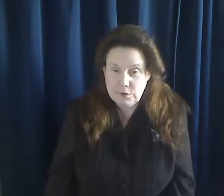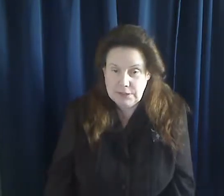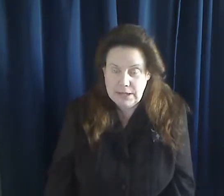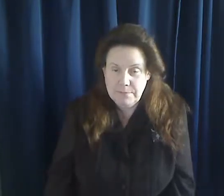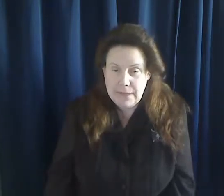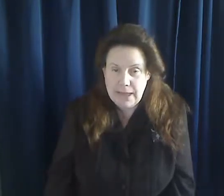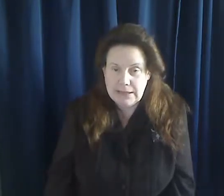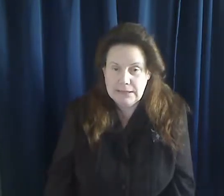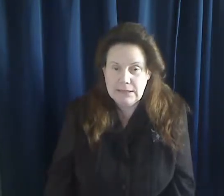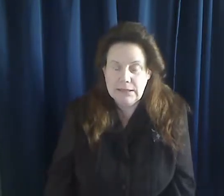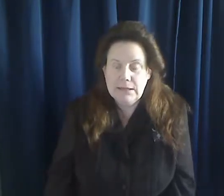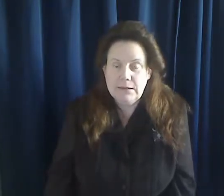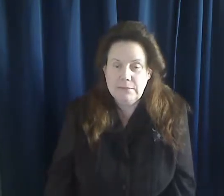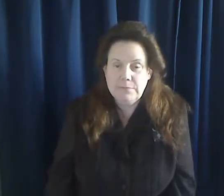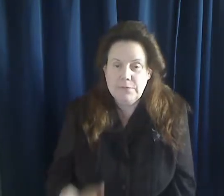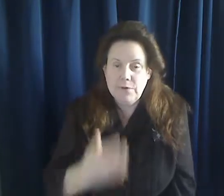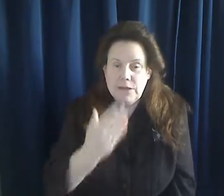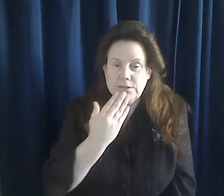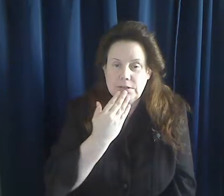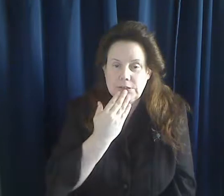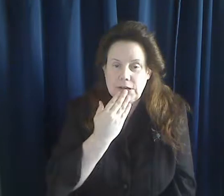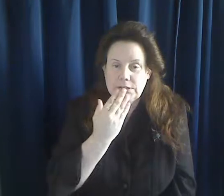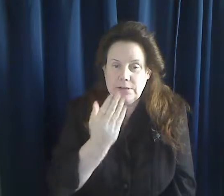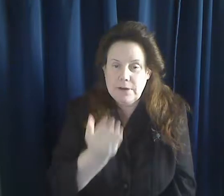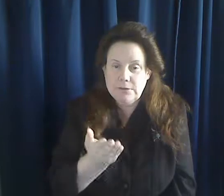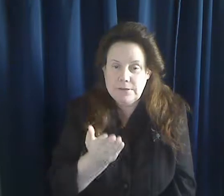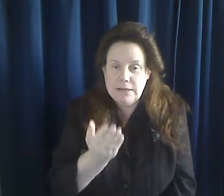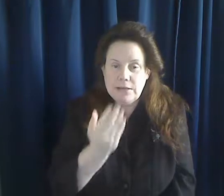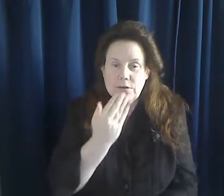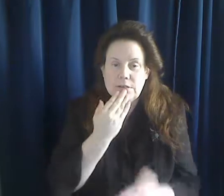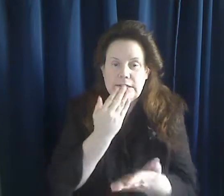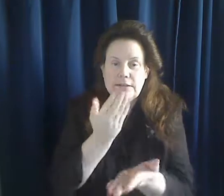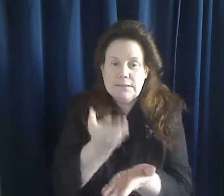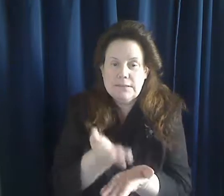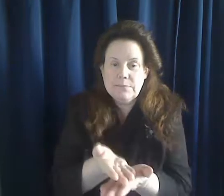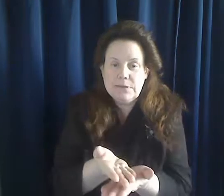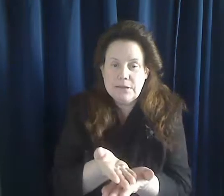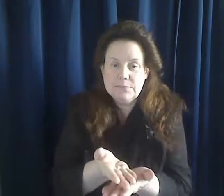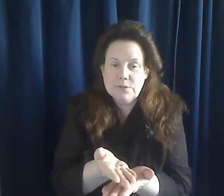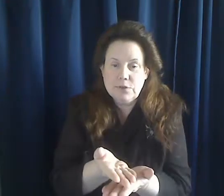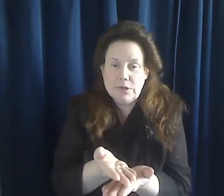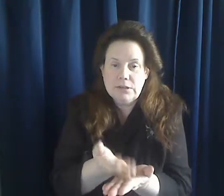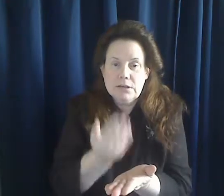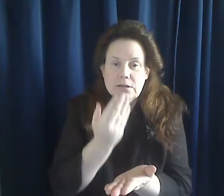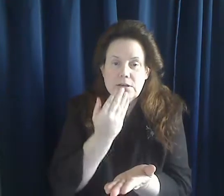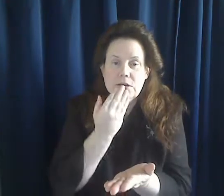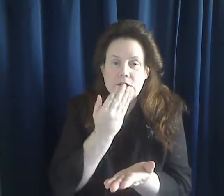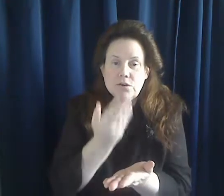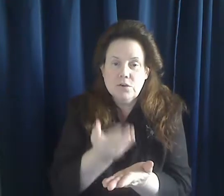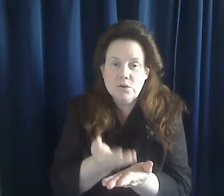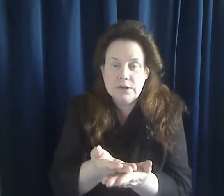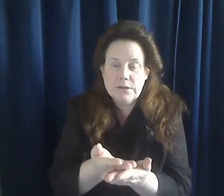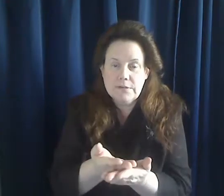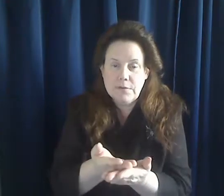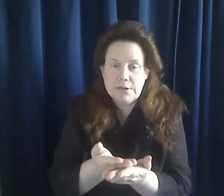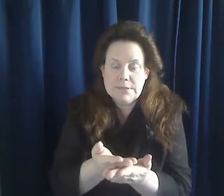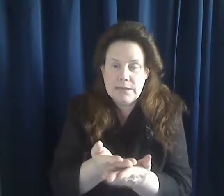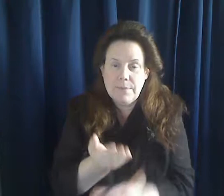good and bad. Before I talked about thank you, and then this becomes good. Good. If I want to say